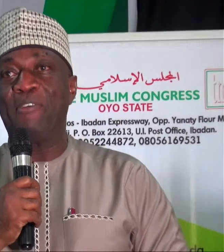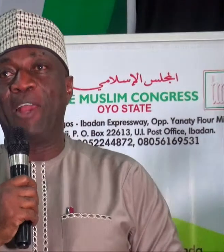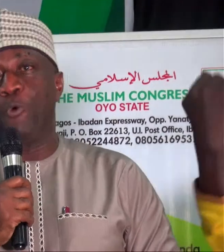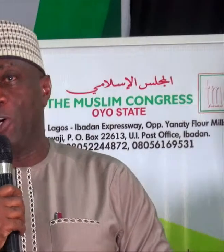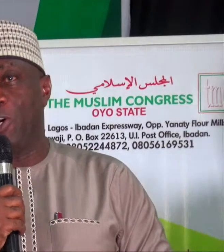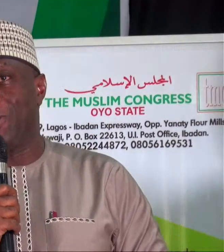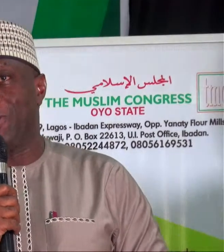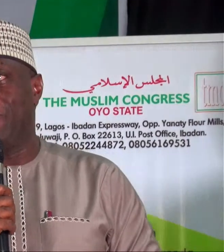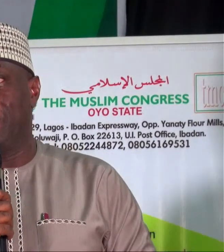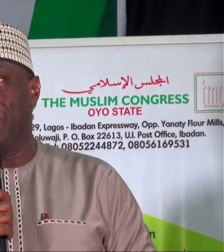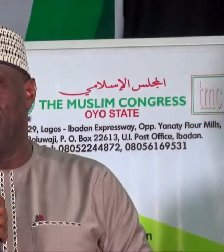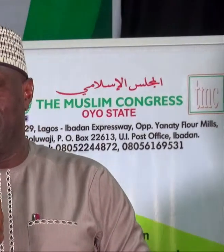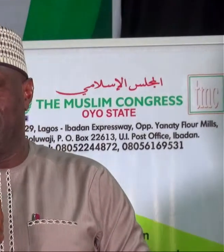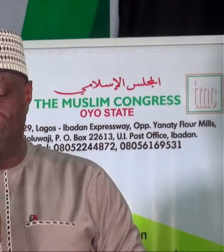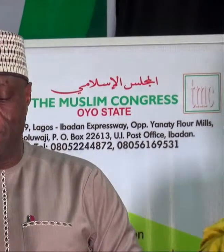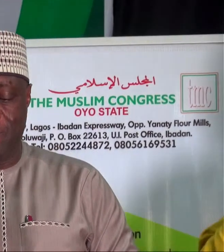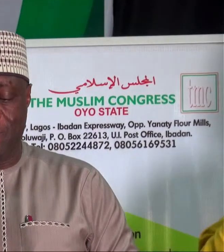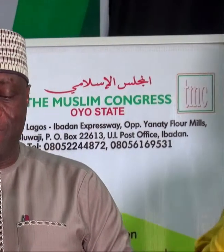felt worried